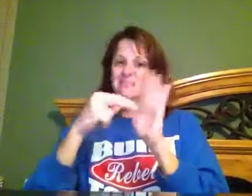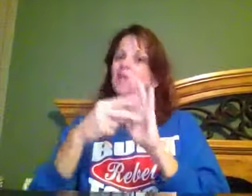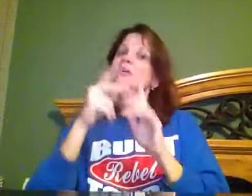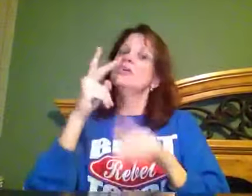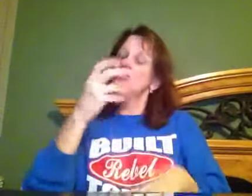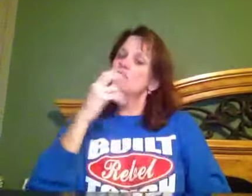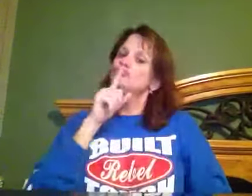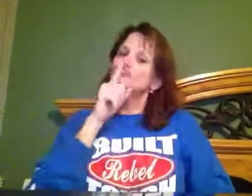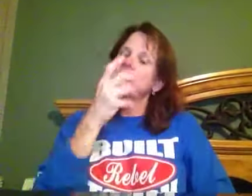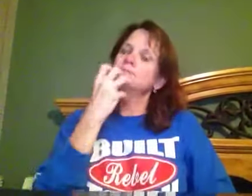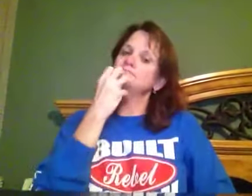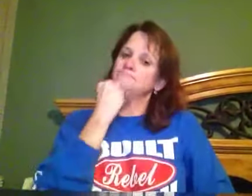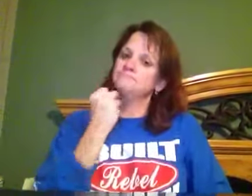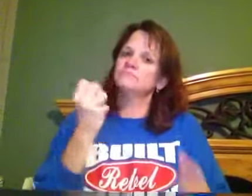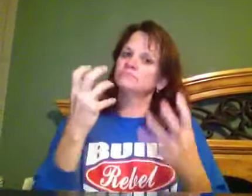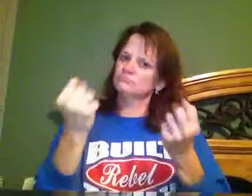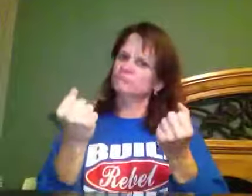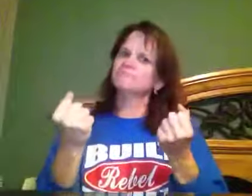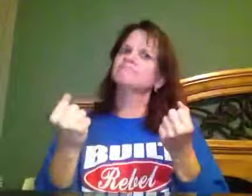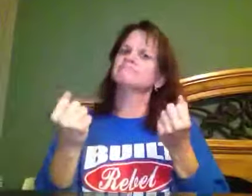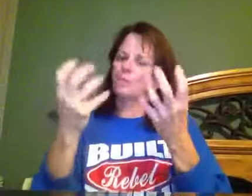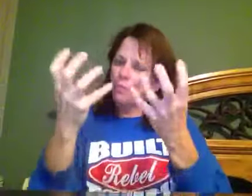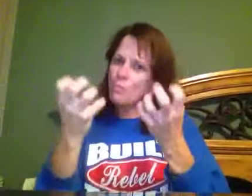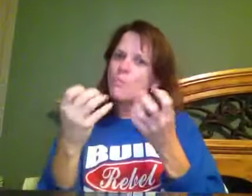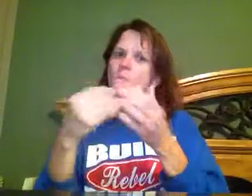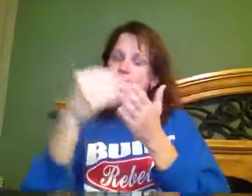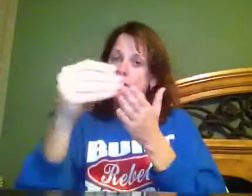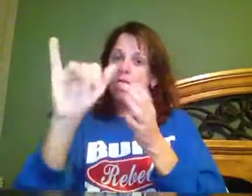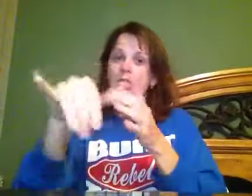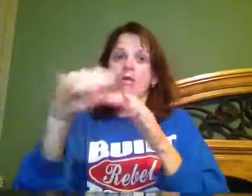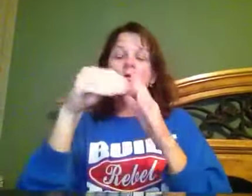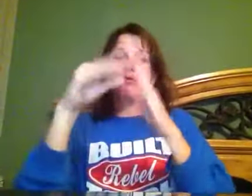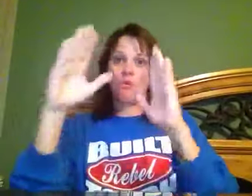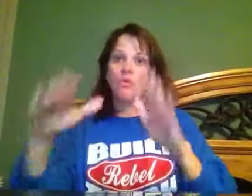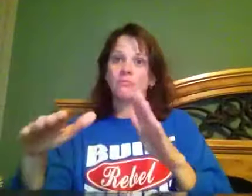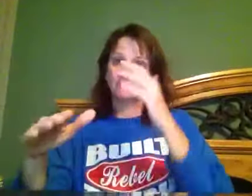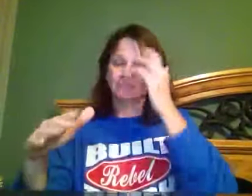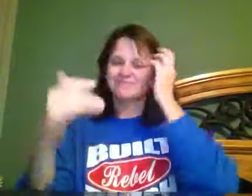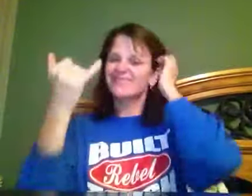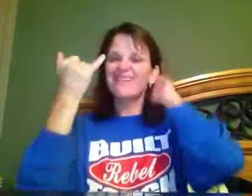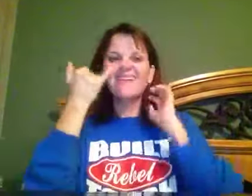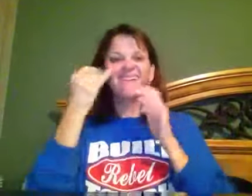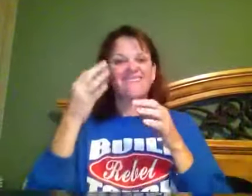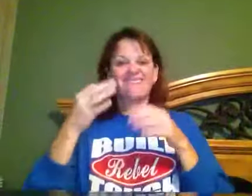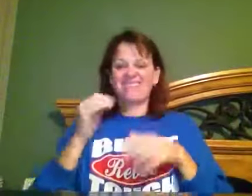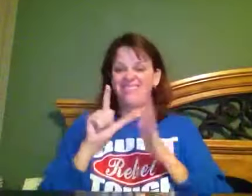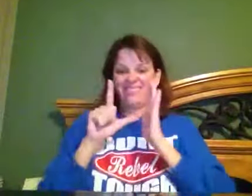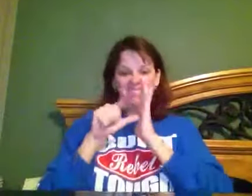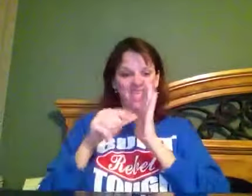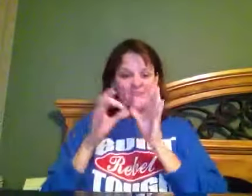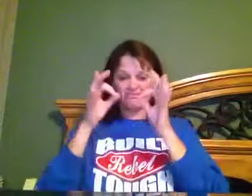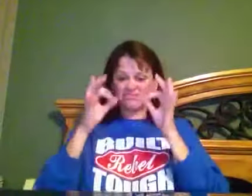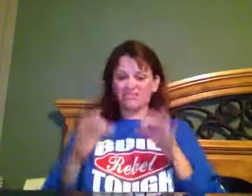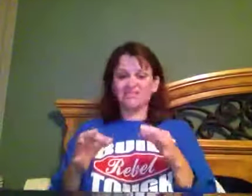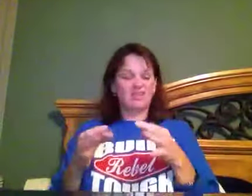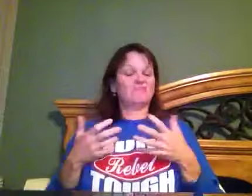the contract doesn't go through because you default, you could lose that money. So it is a price of an amount that you want to make sure